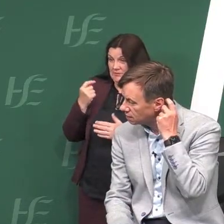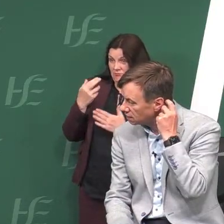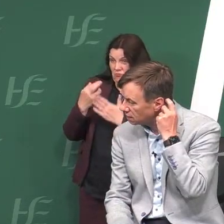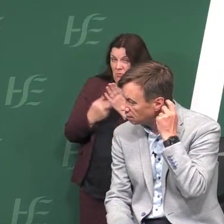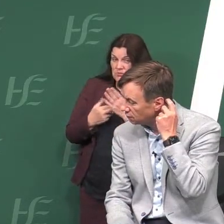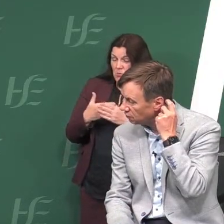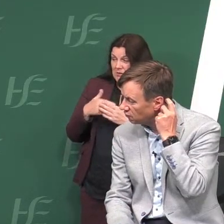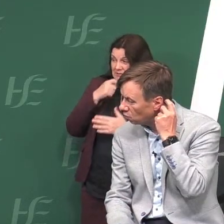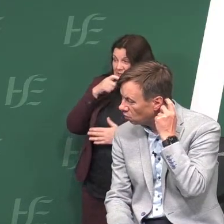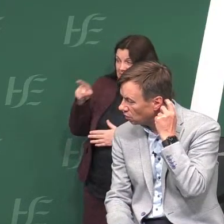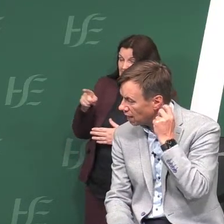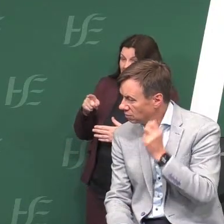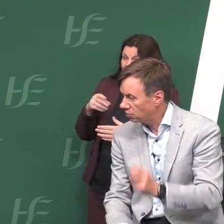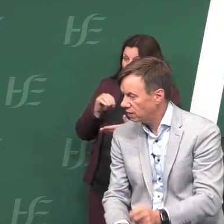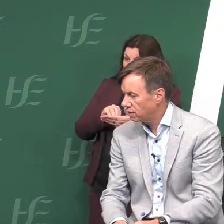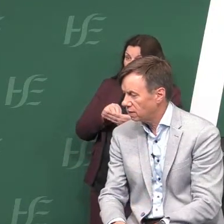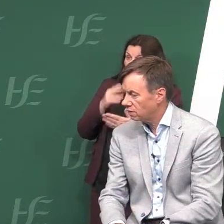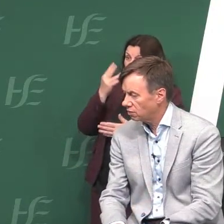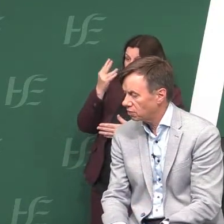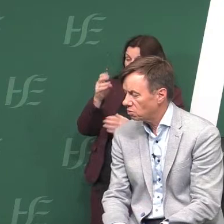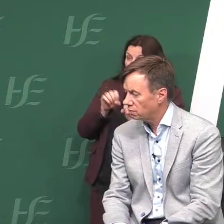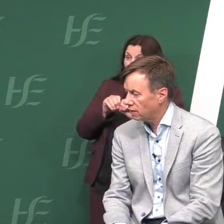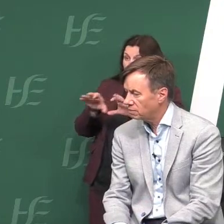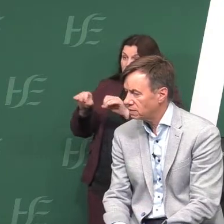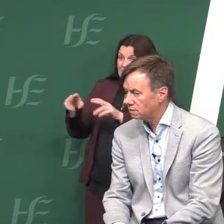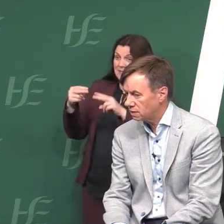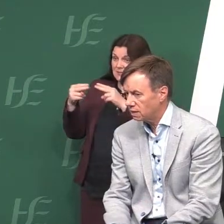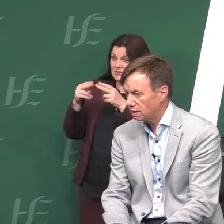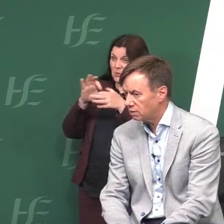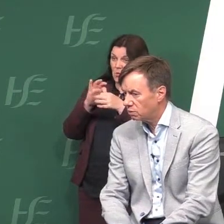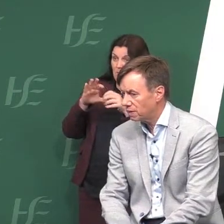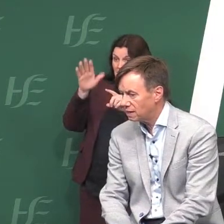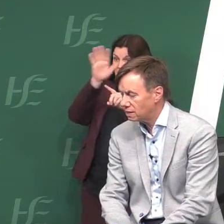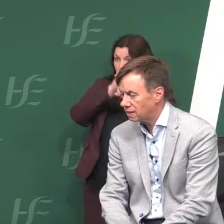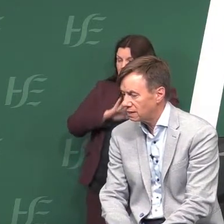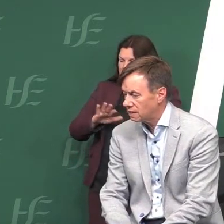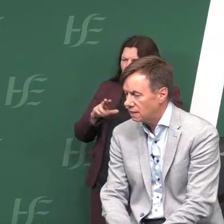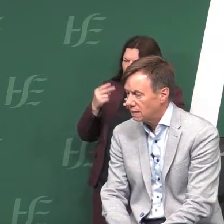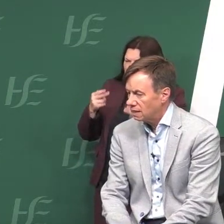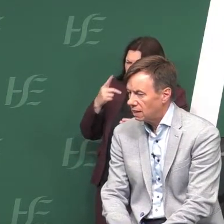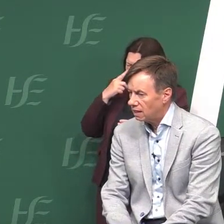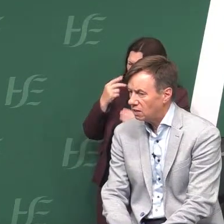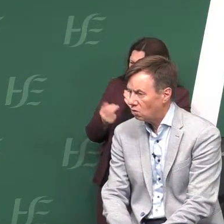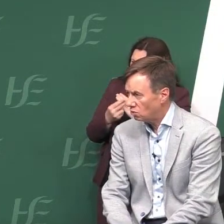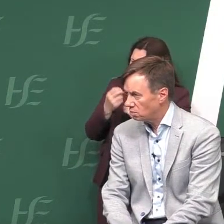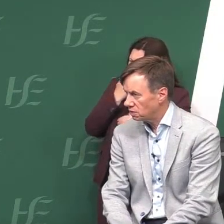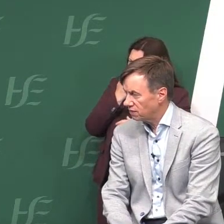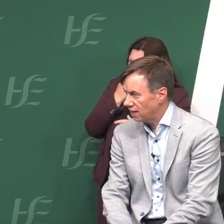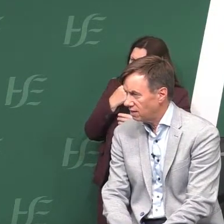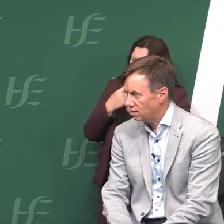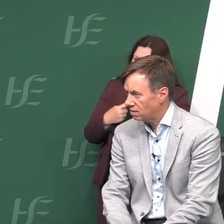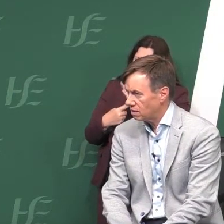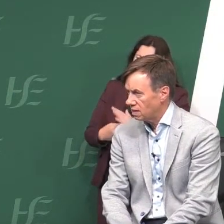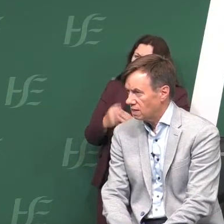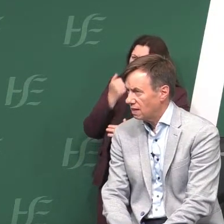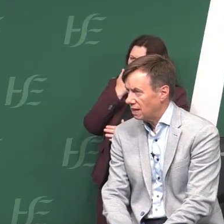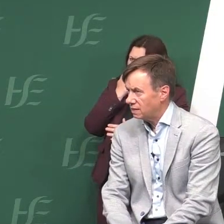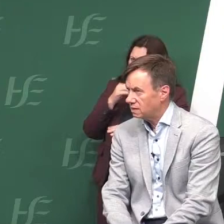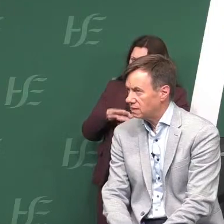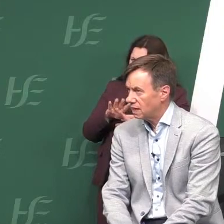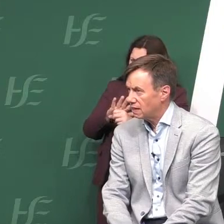indicate, I think the figure is 4 outbreaks in nursing home environments, so I'd need to update on that. Low numbers of